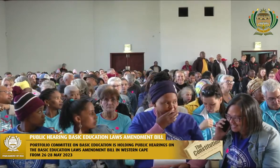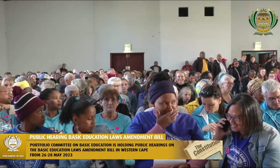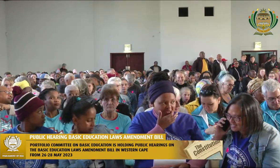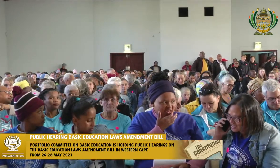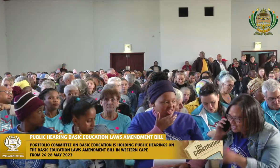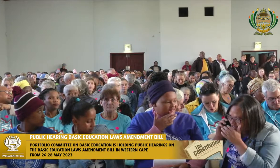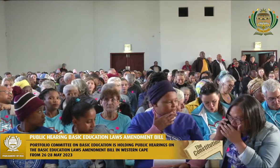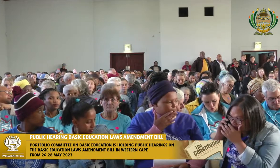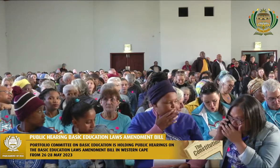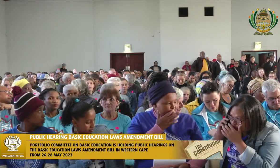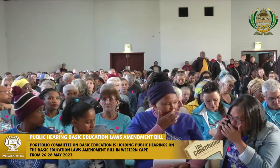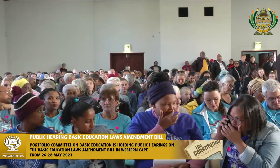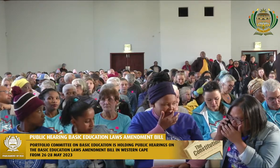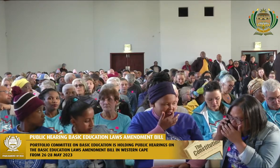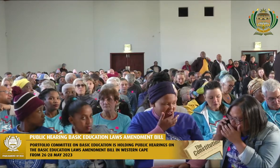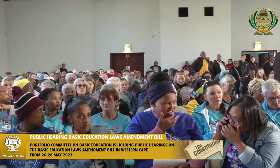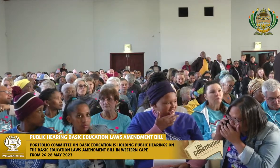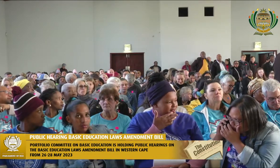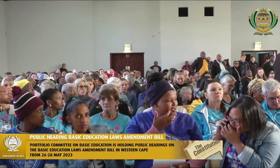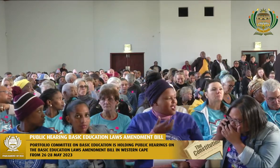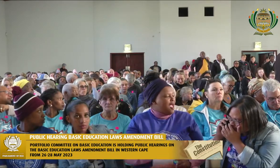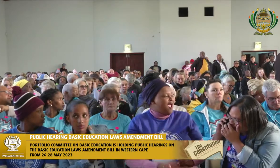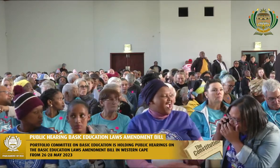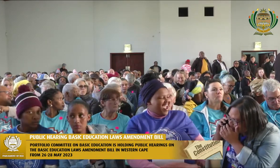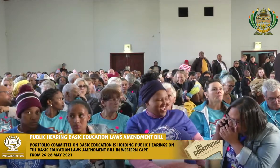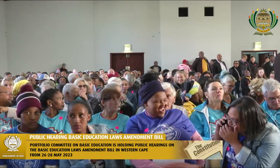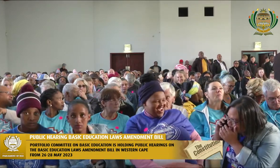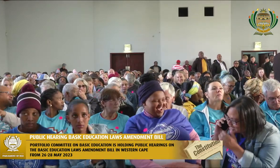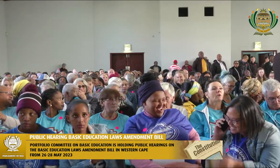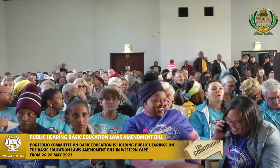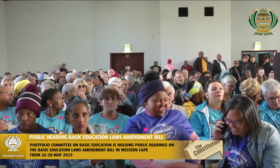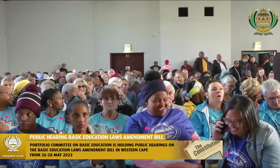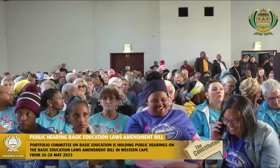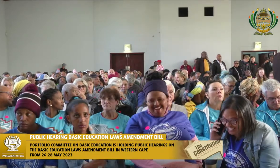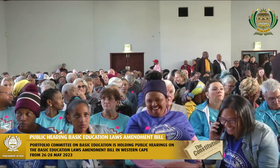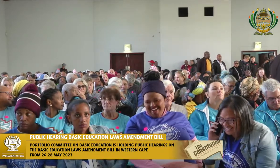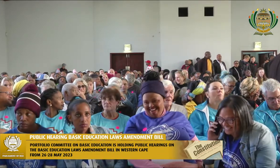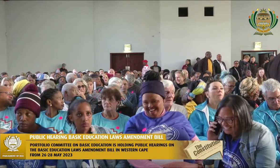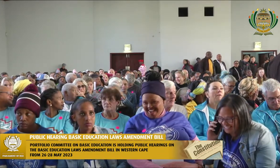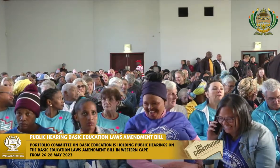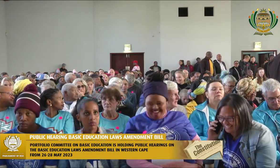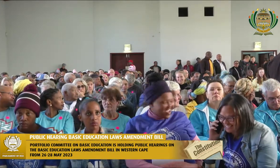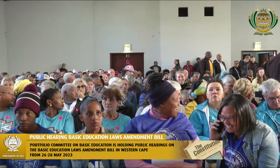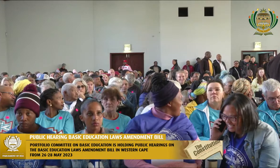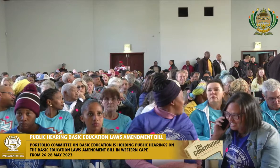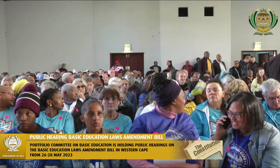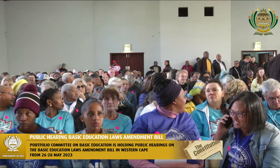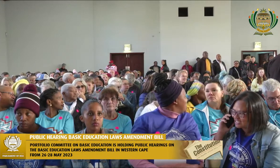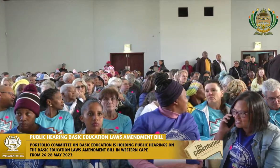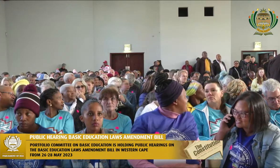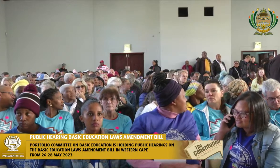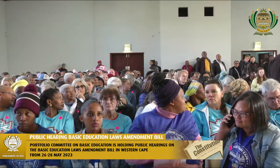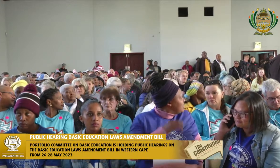No, but can we get them back again and wait for the chairs that are coming?